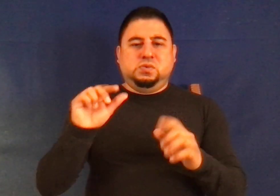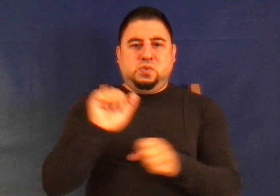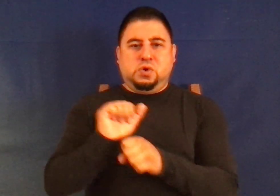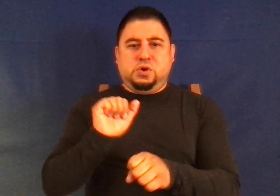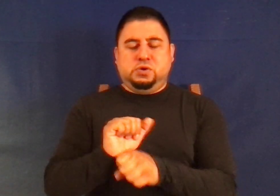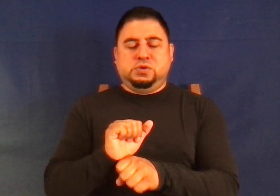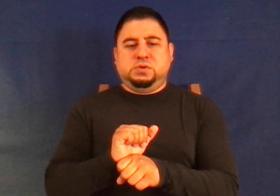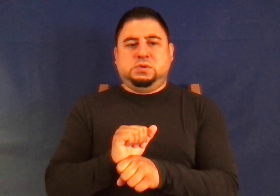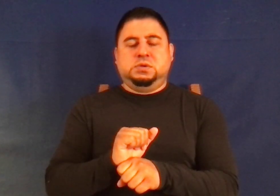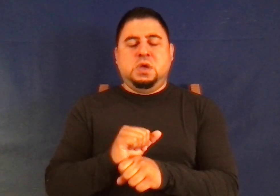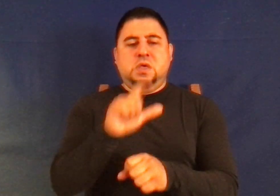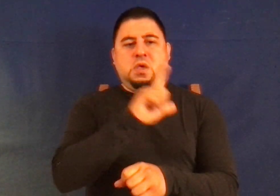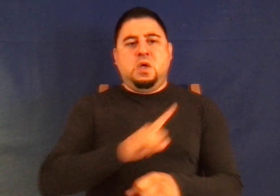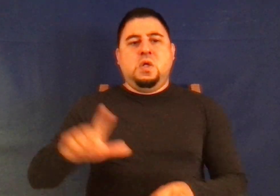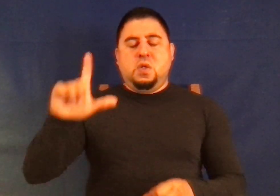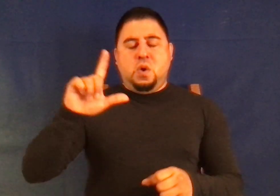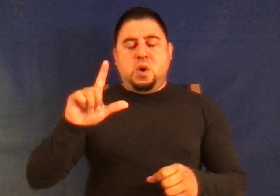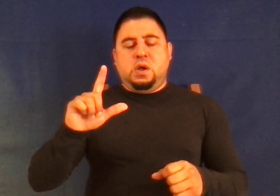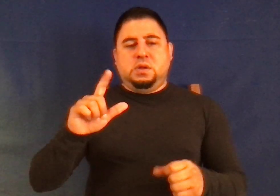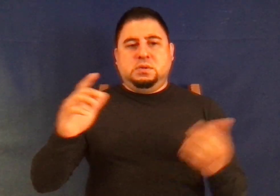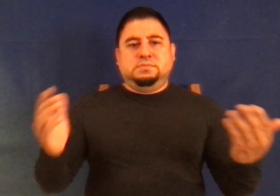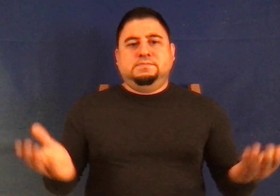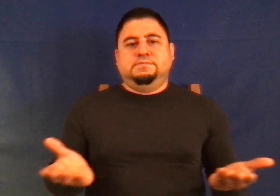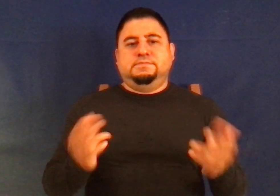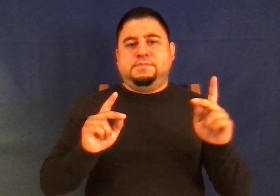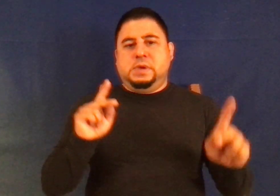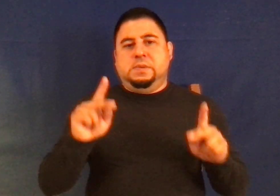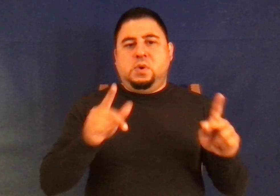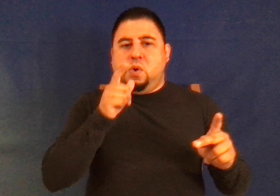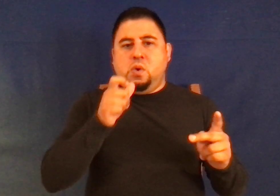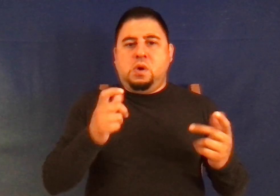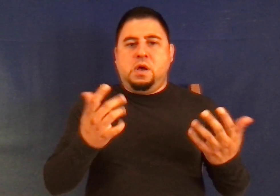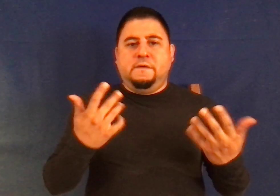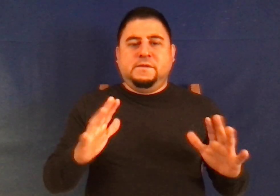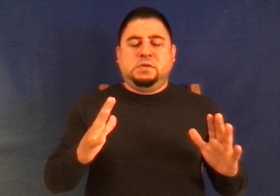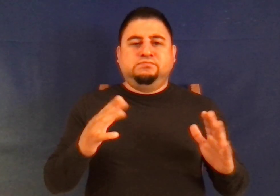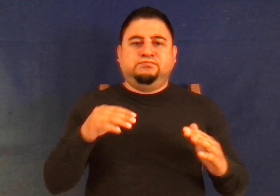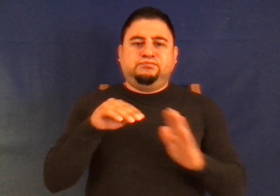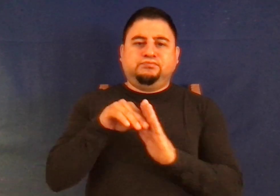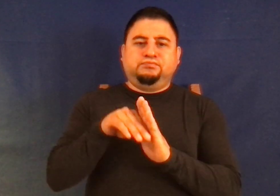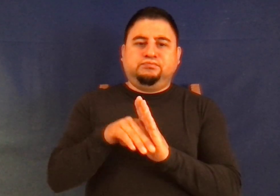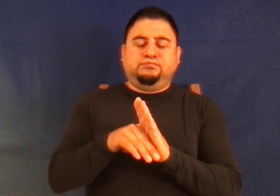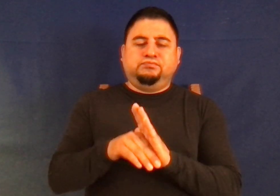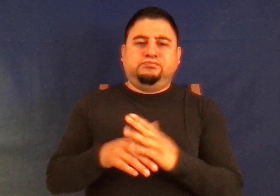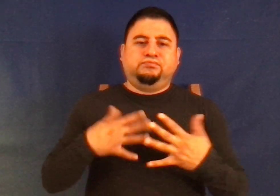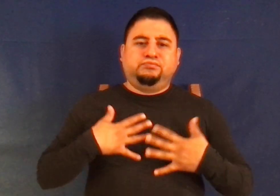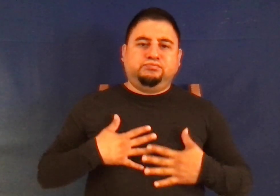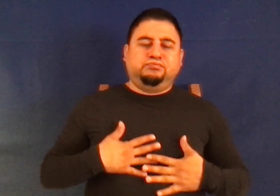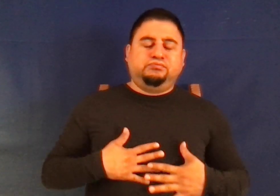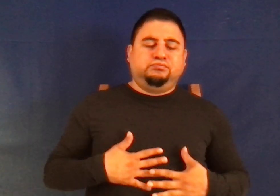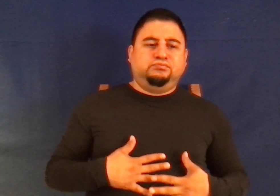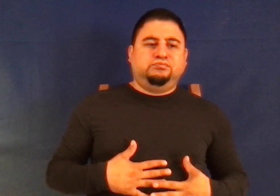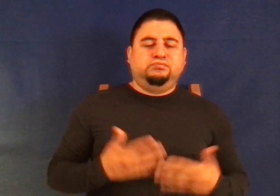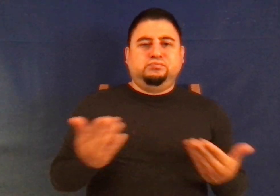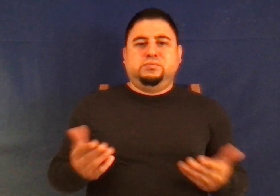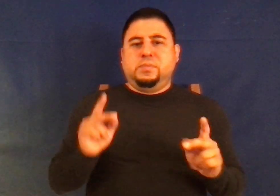The Lord lifts up all who are fulfilling, and raises up all who are